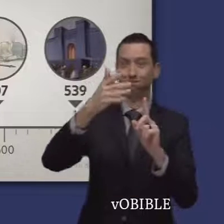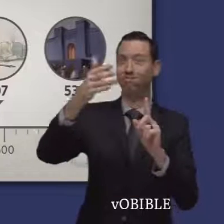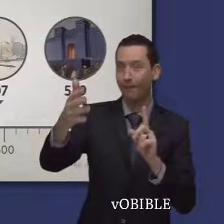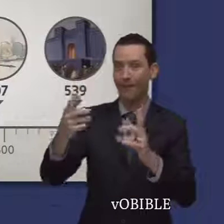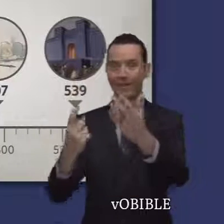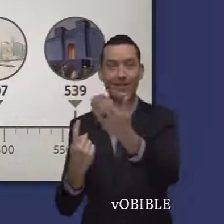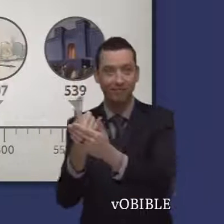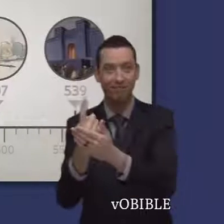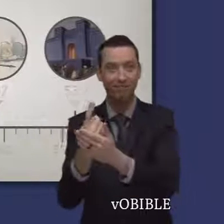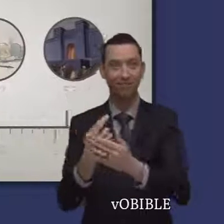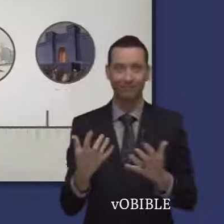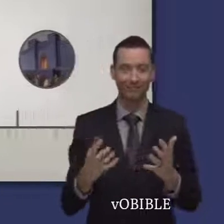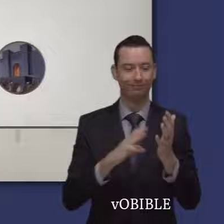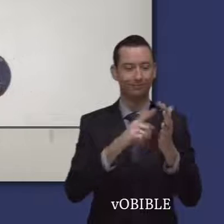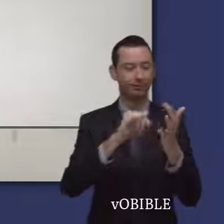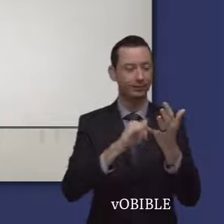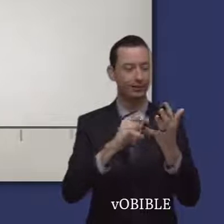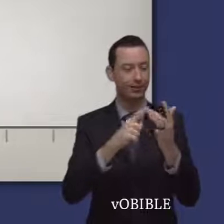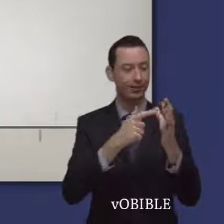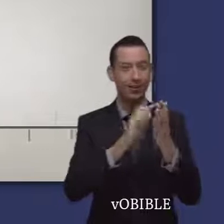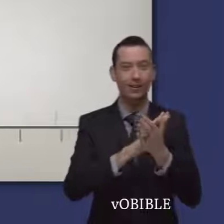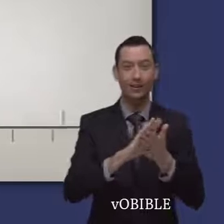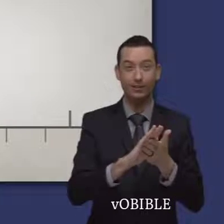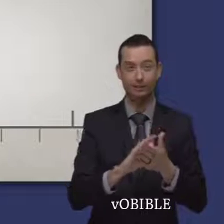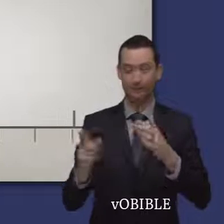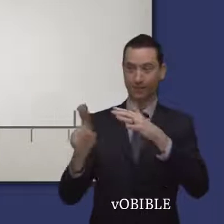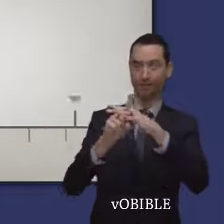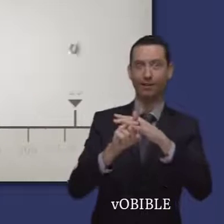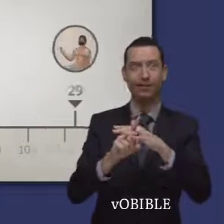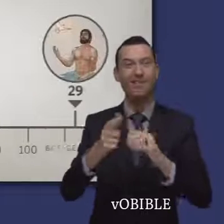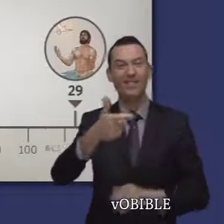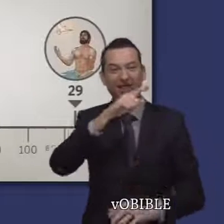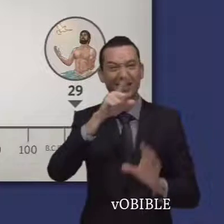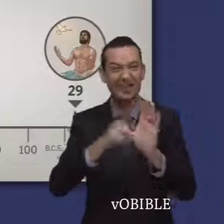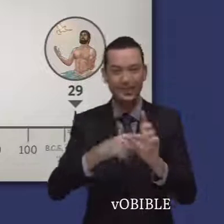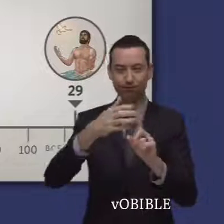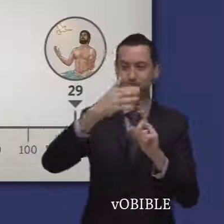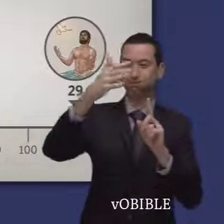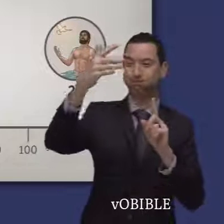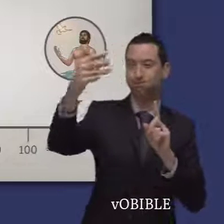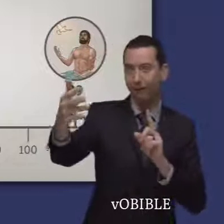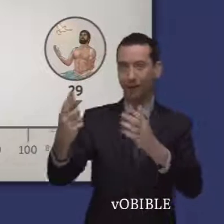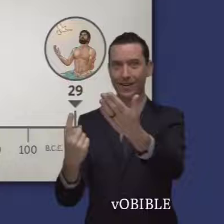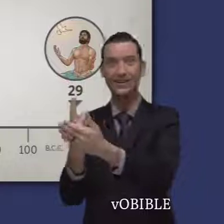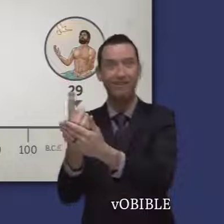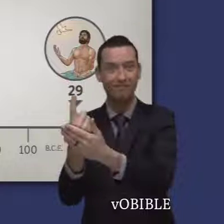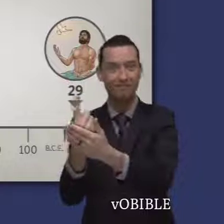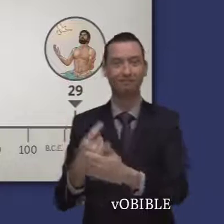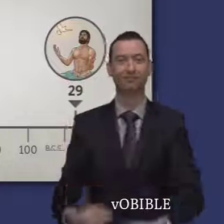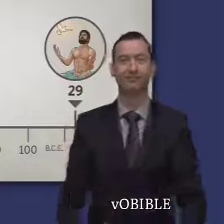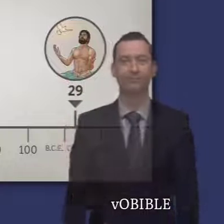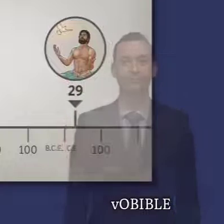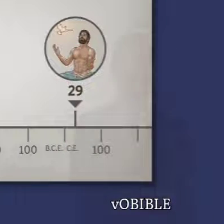200 years after Isaiah's day, and the appearance of the Messiah, which occurred over 700 years after the